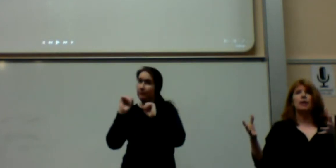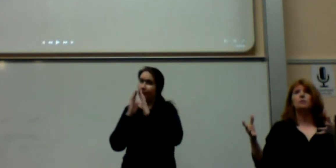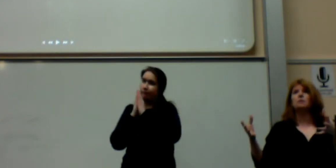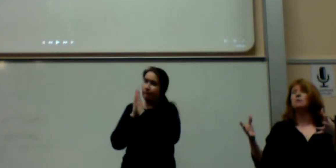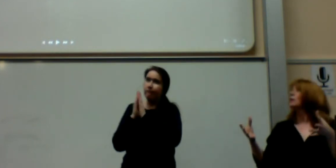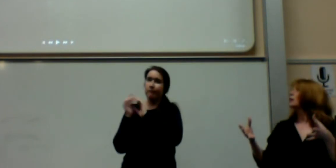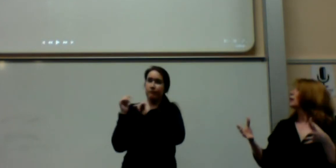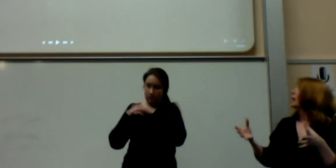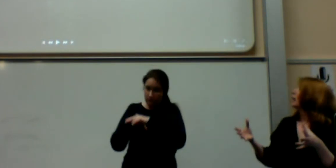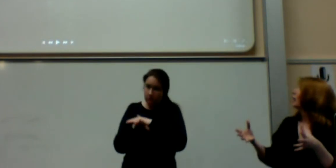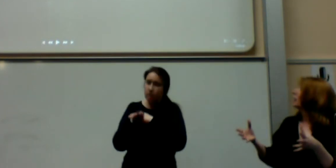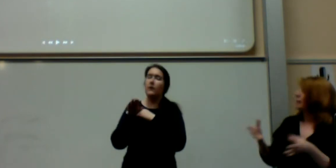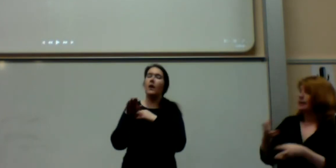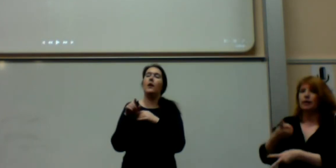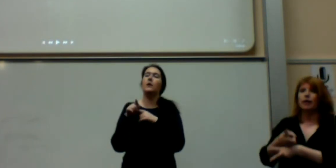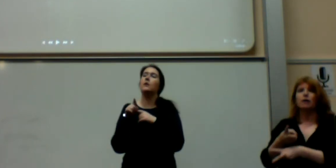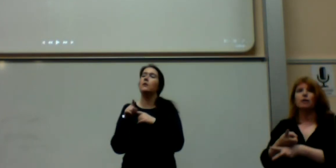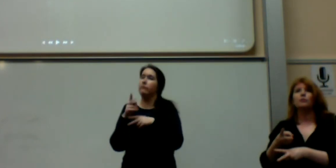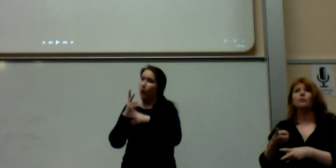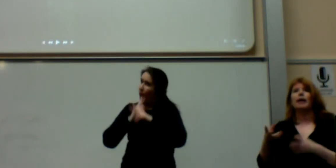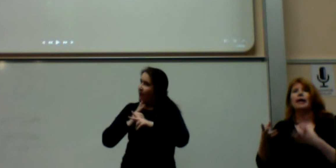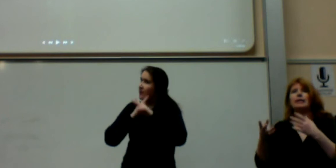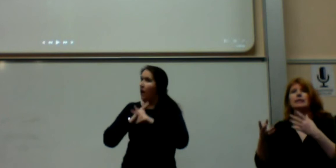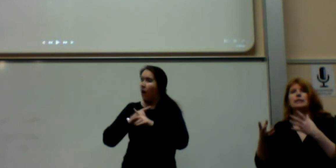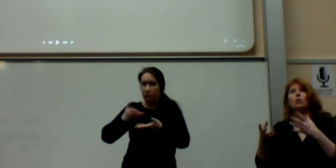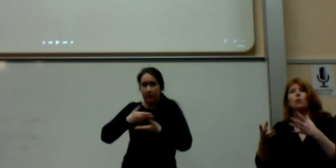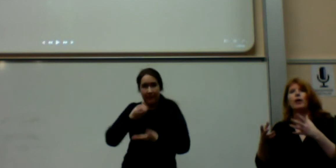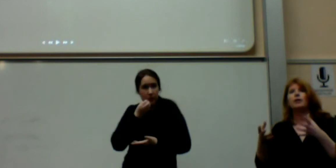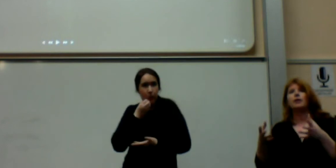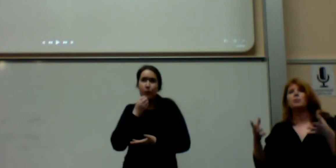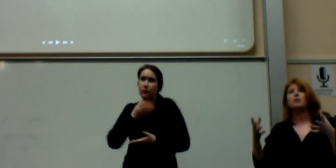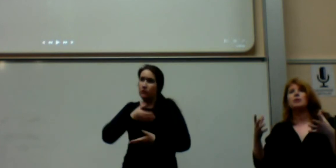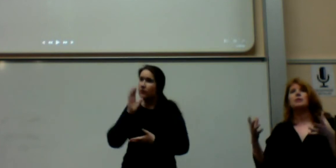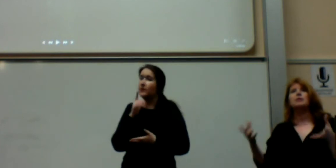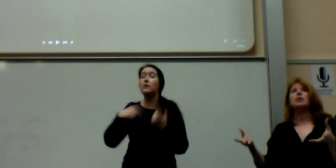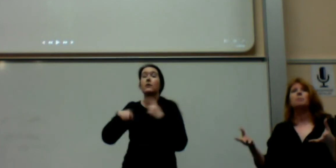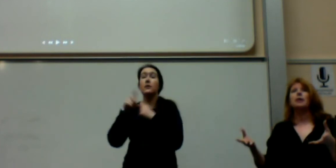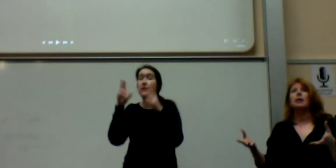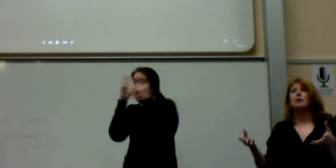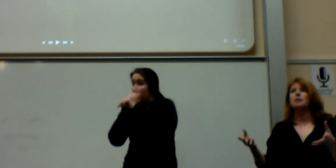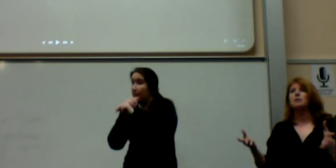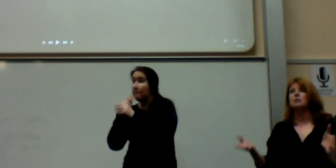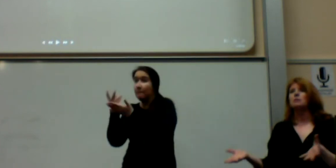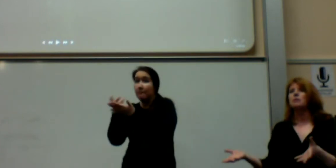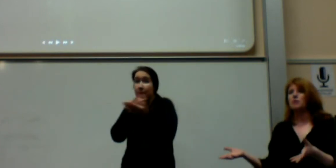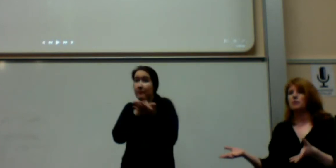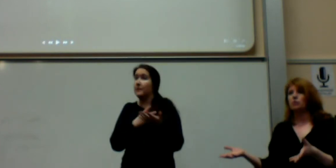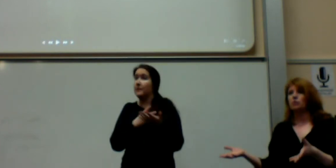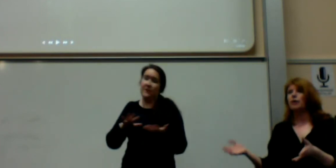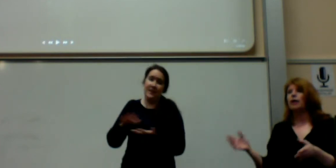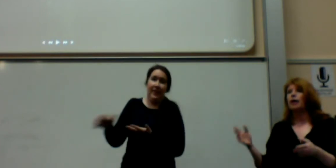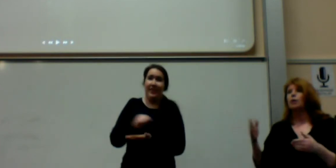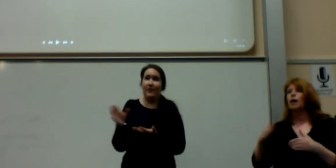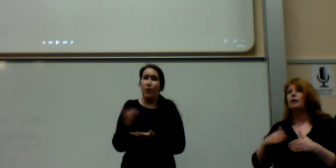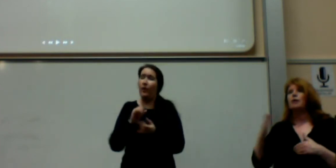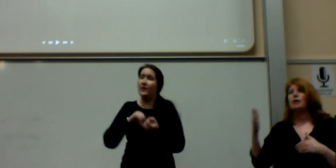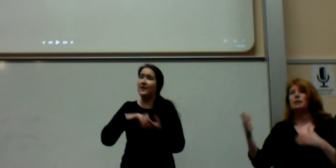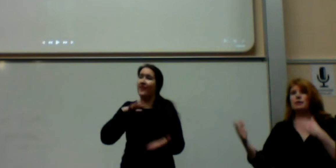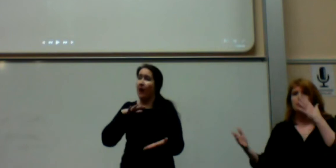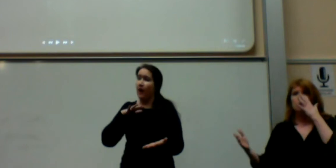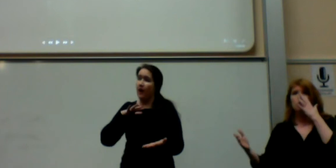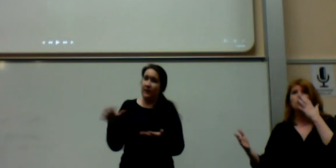convent house, taken care of, and when everybody is asleep, he steals all the silver. And while